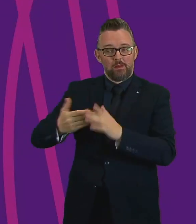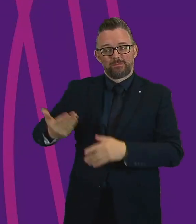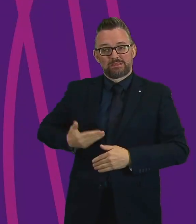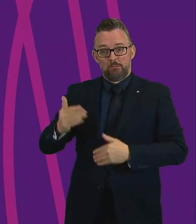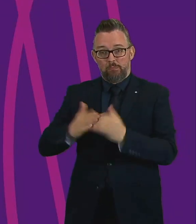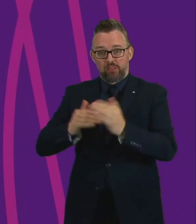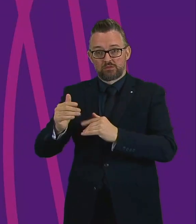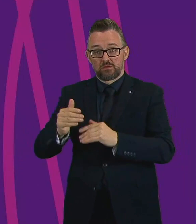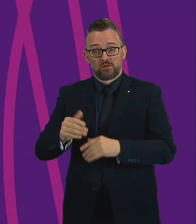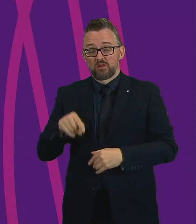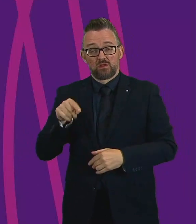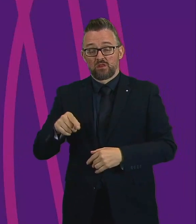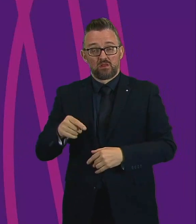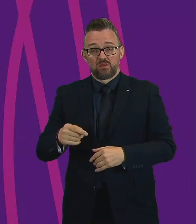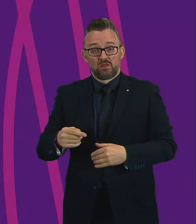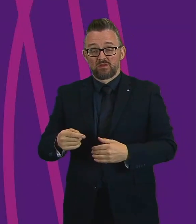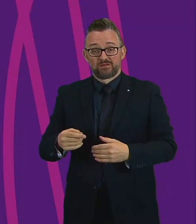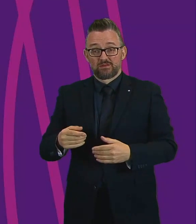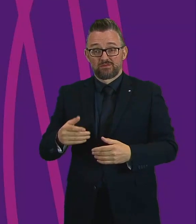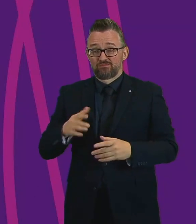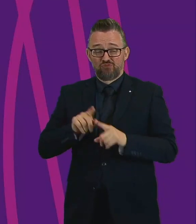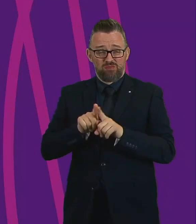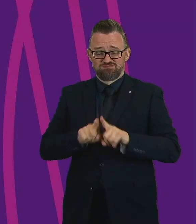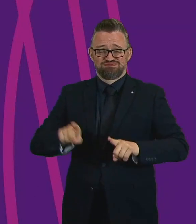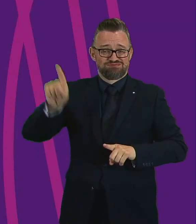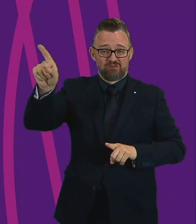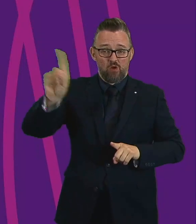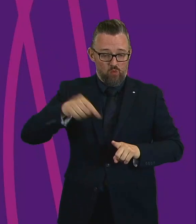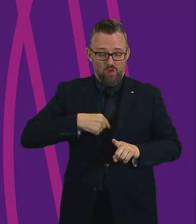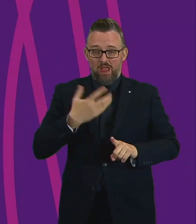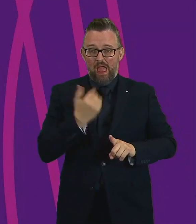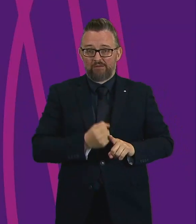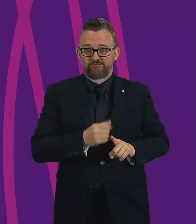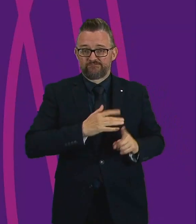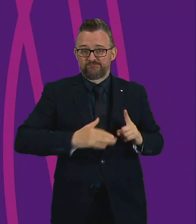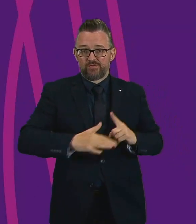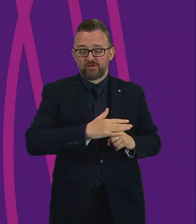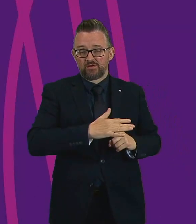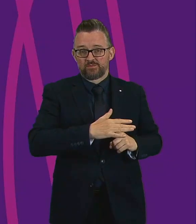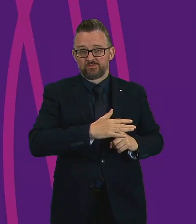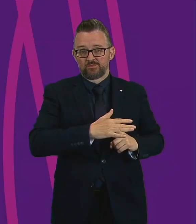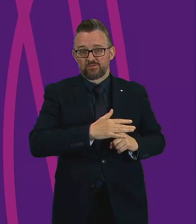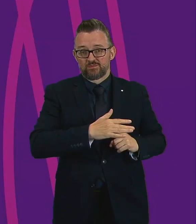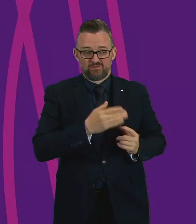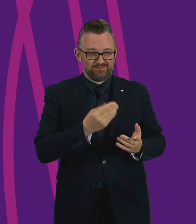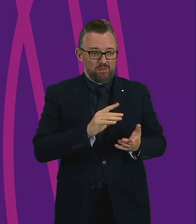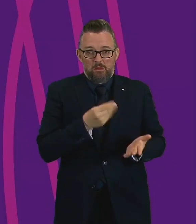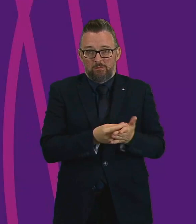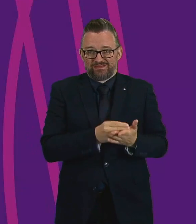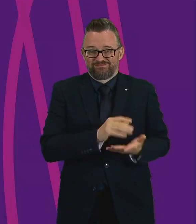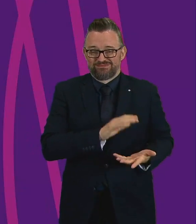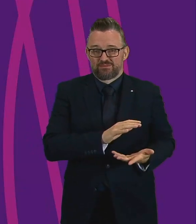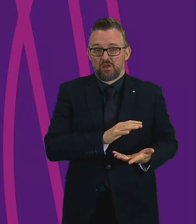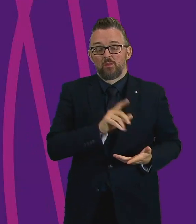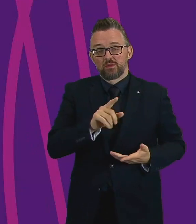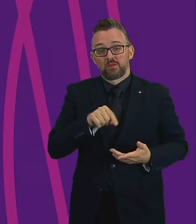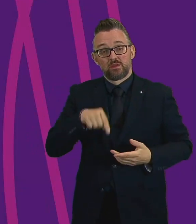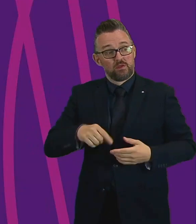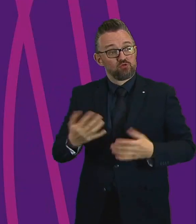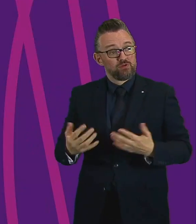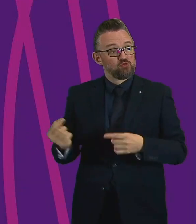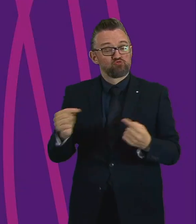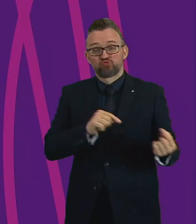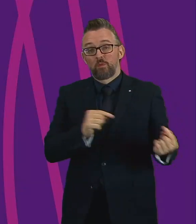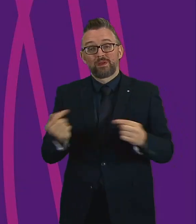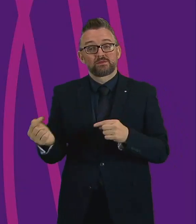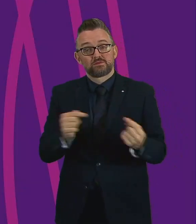far exceeds what is available in terms of the tools of the trade or indeed hard cash. And this debate today